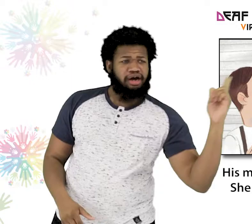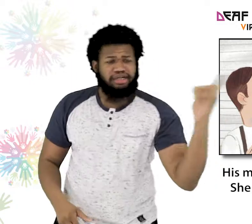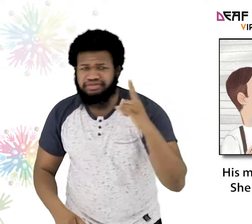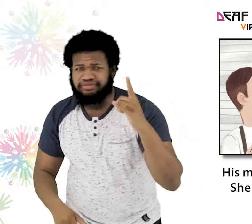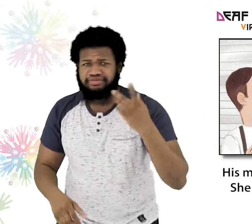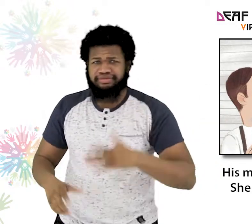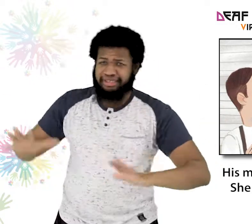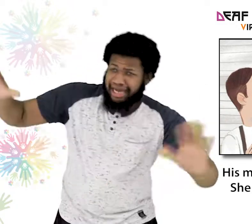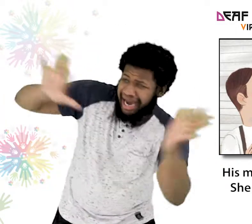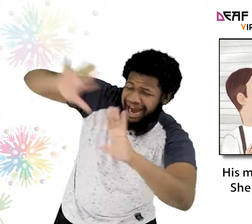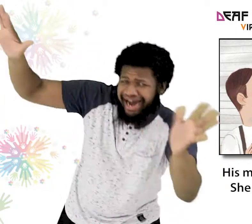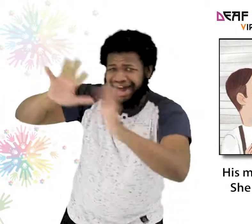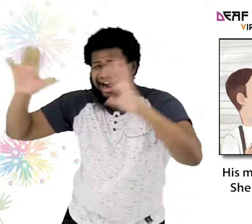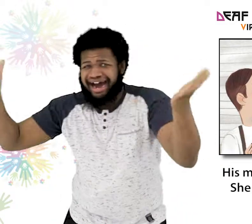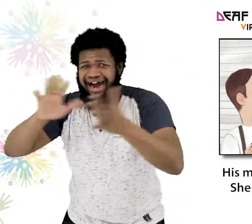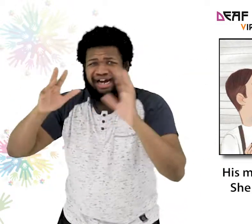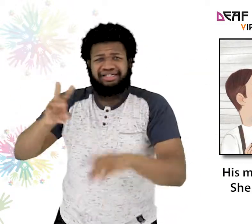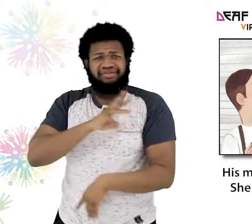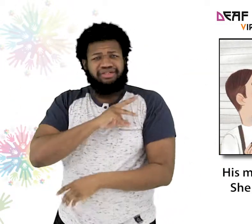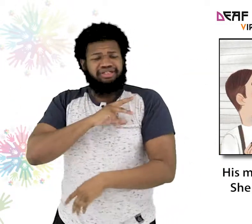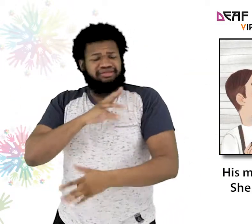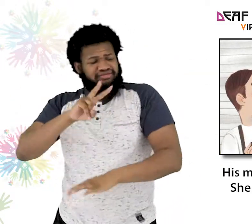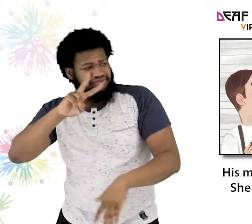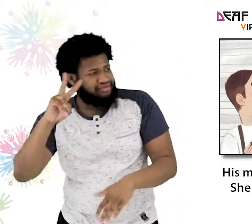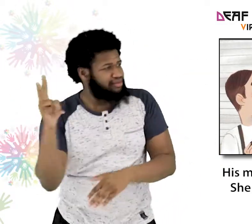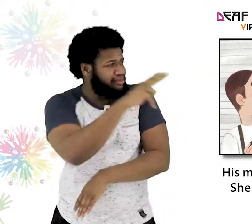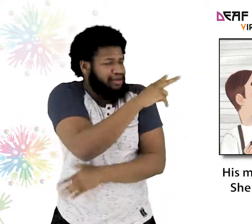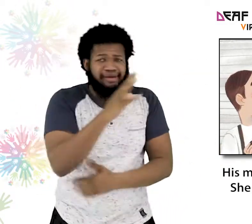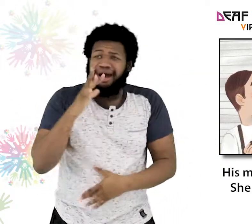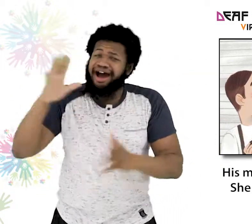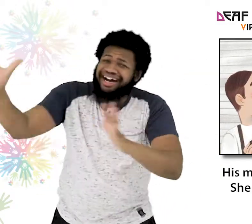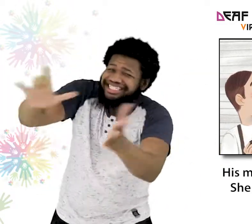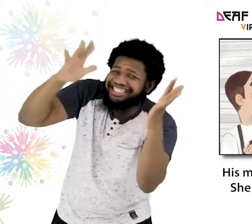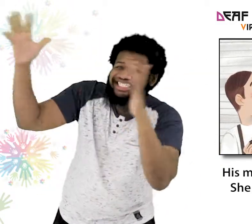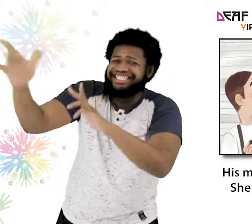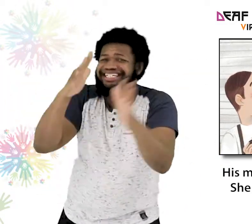His mother waved her arms. She was applauding him.